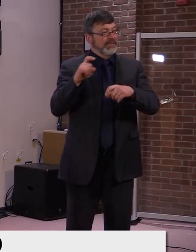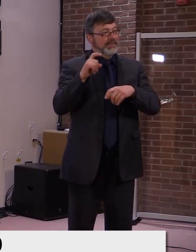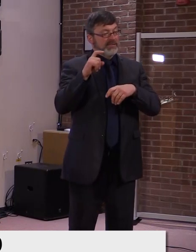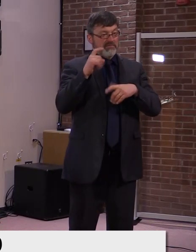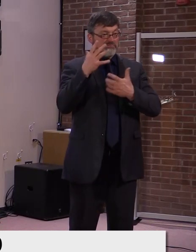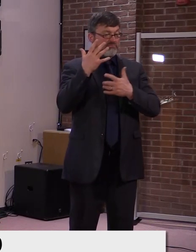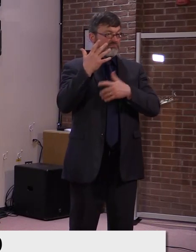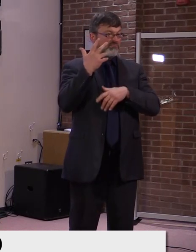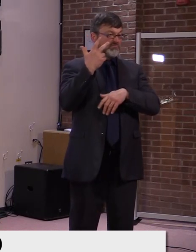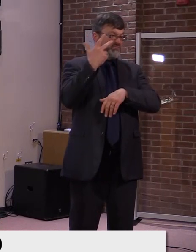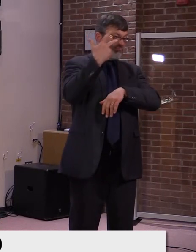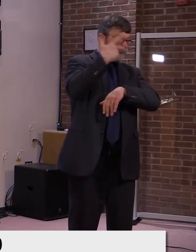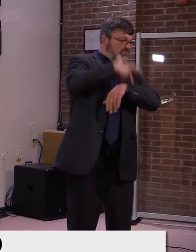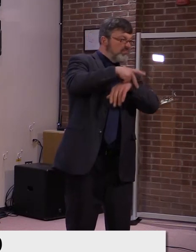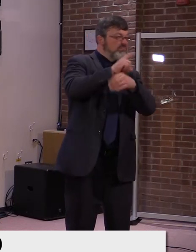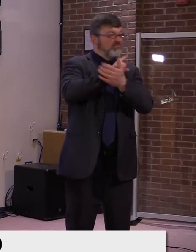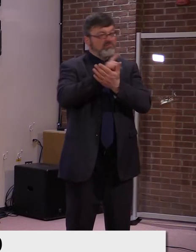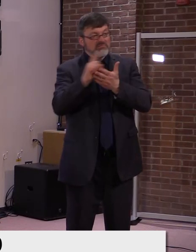that facility, and having